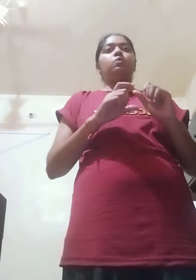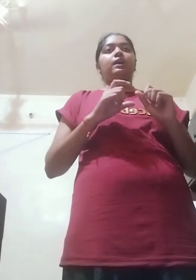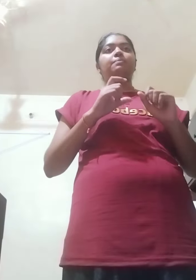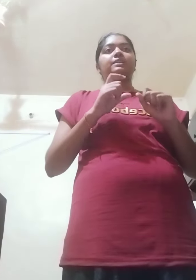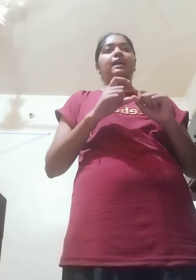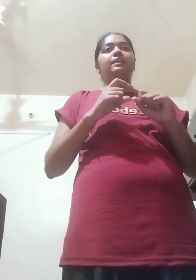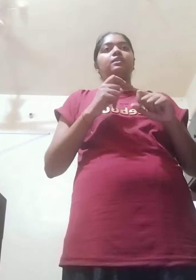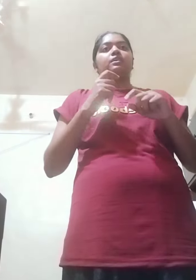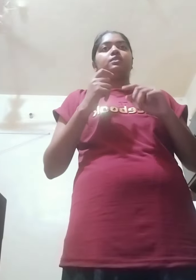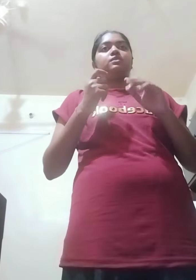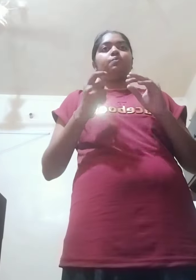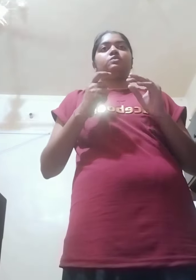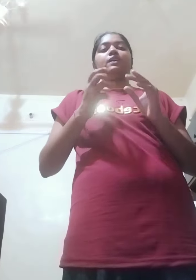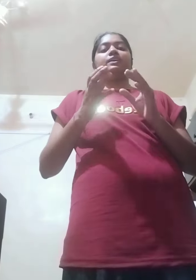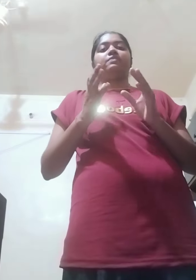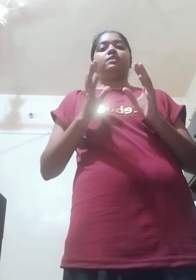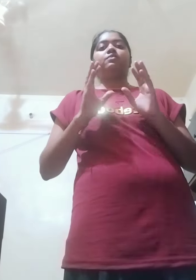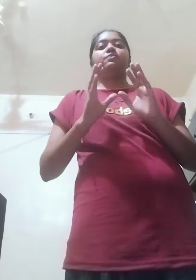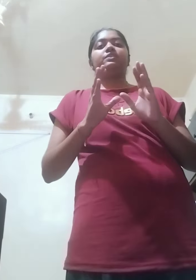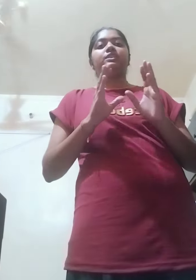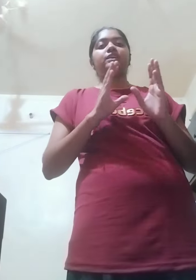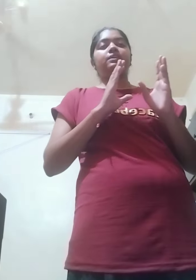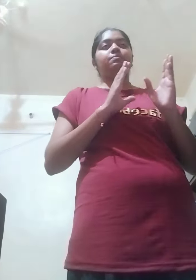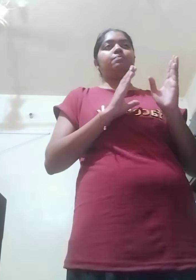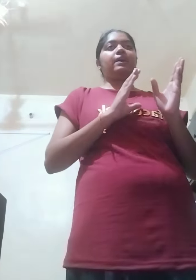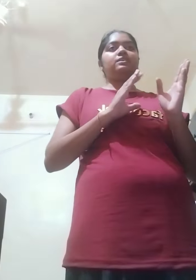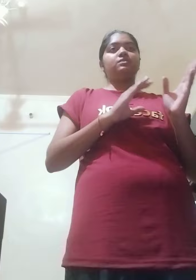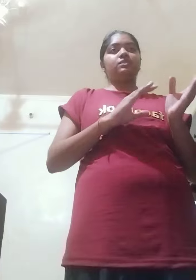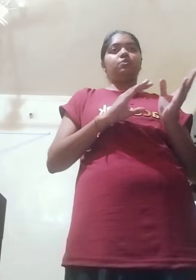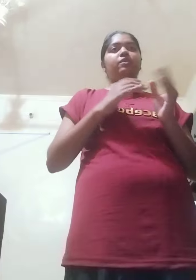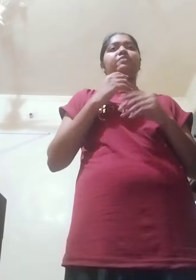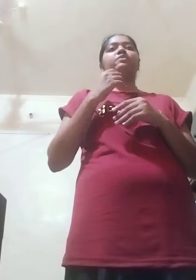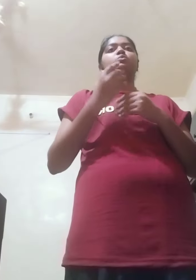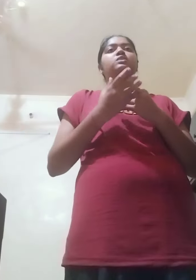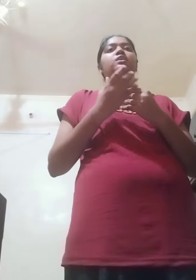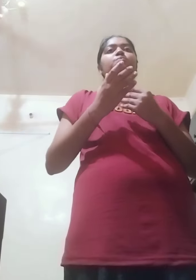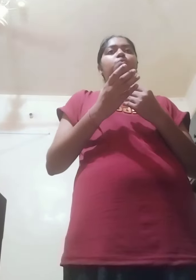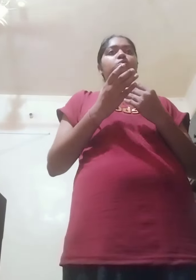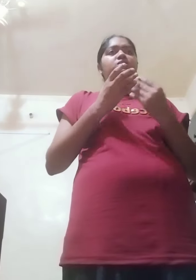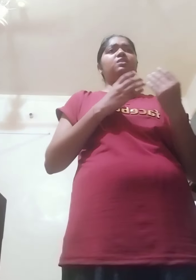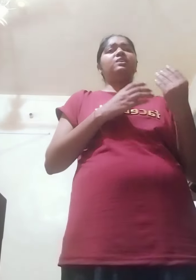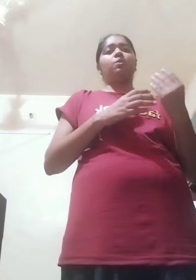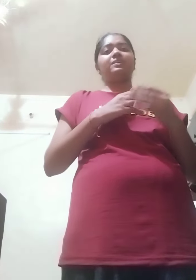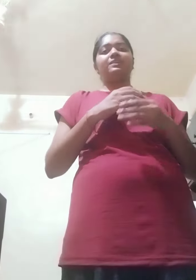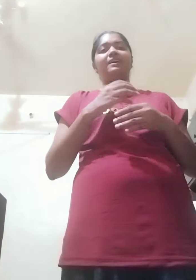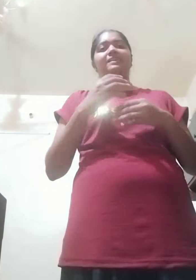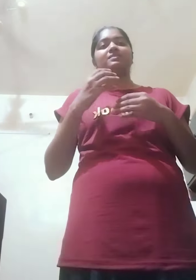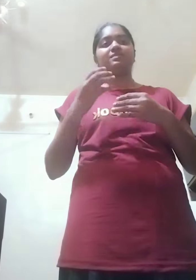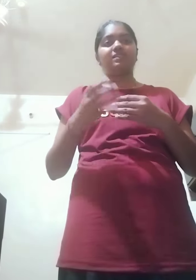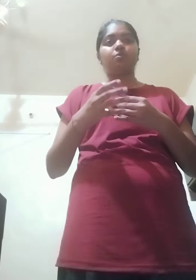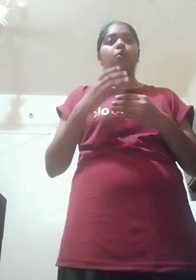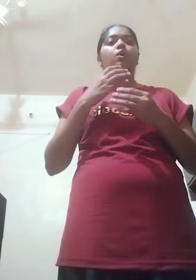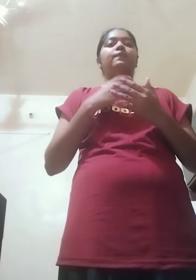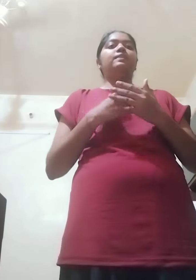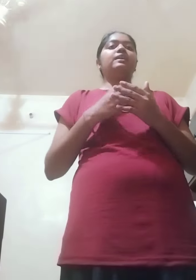program in that suppose we are giving 53 by 0. If user inputs the denominator as a 0, then in